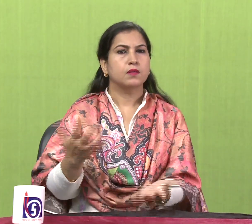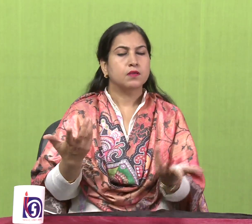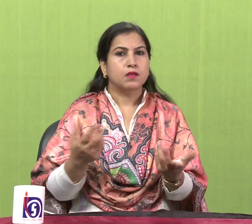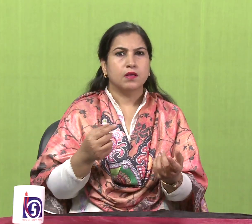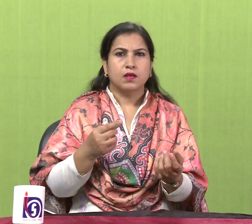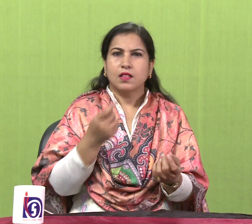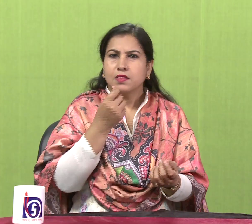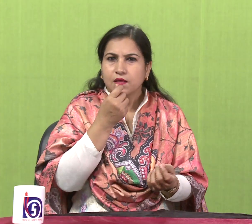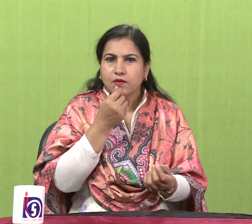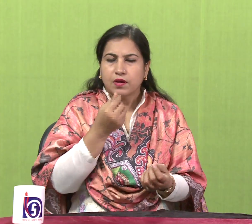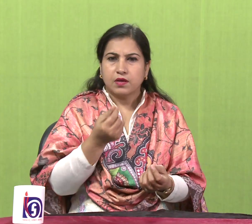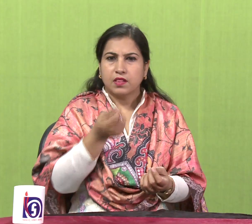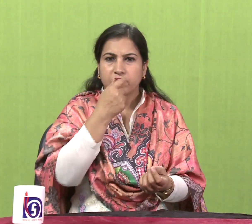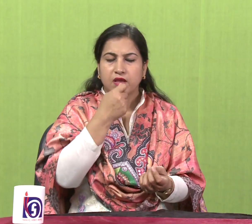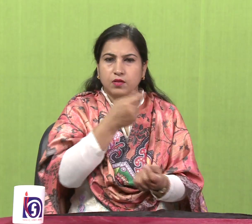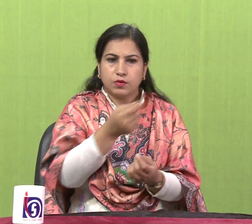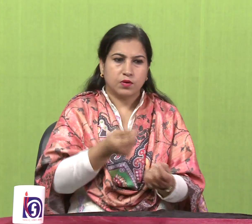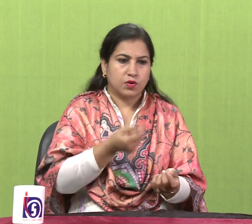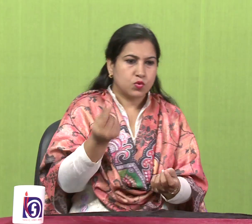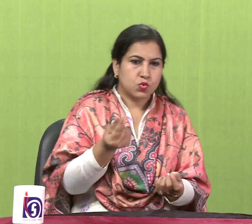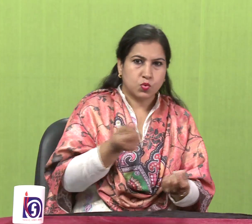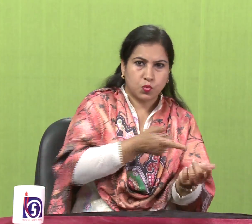Use of fertilizer and